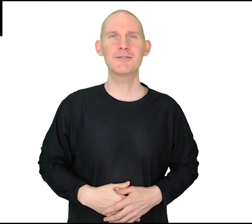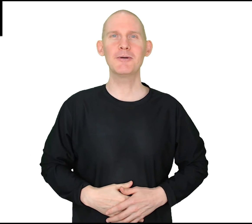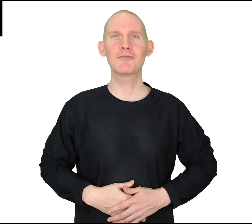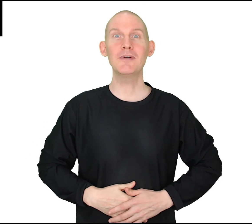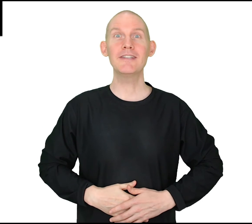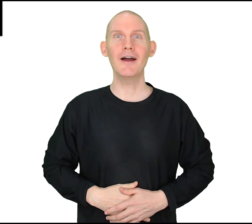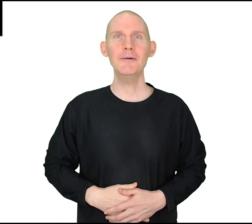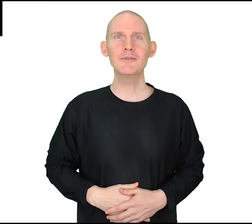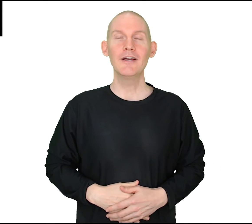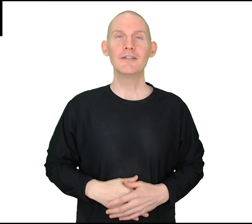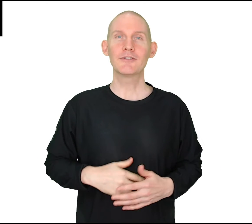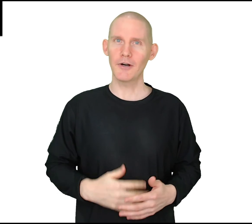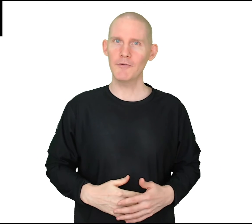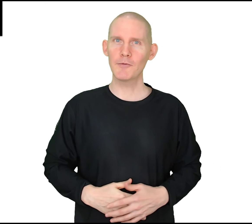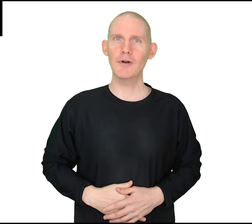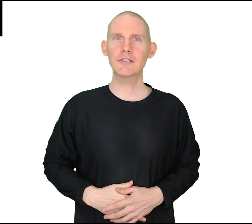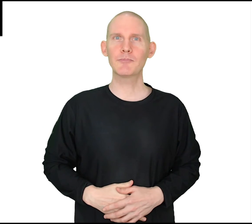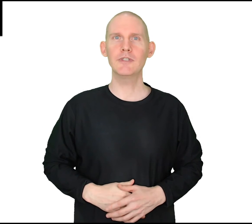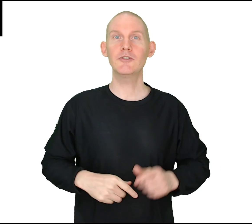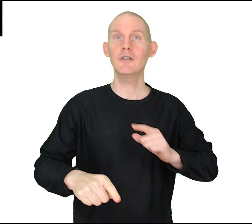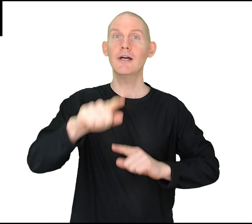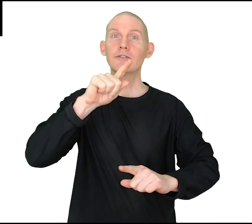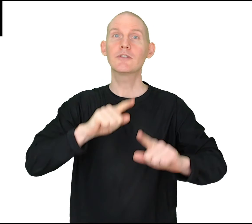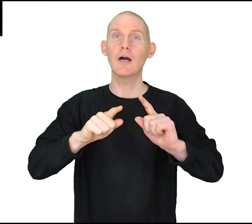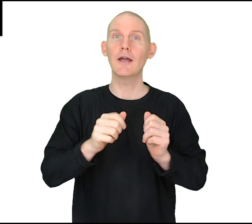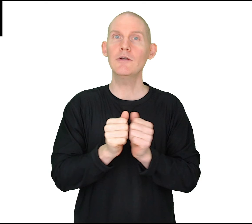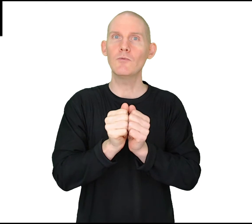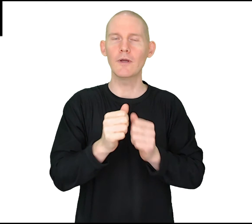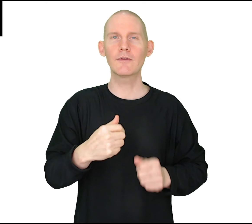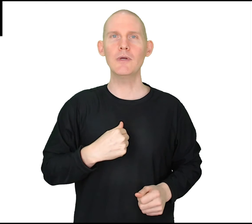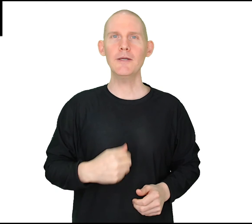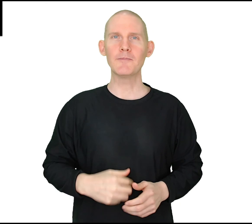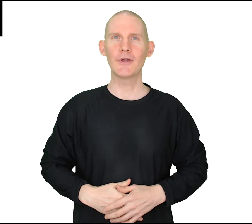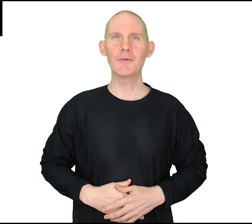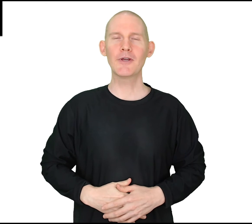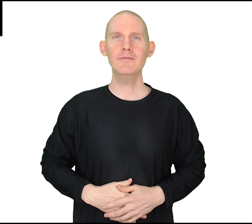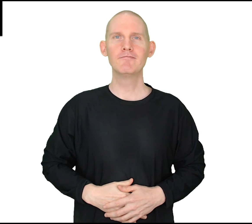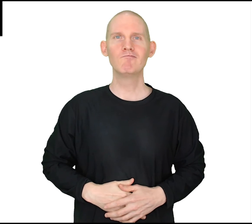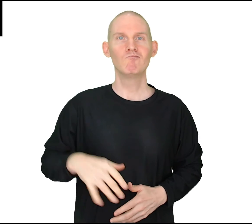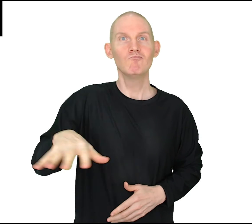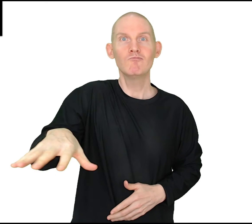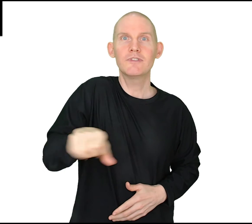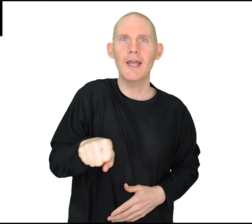3 times. Starting from the rest position, sign with me. Here we go. Take.